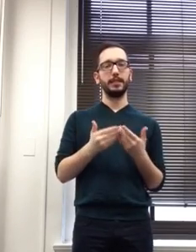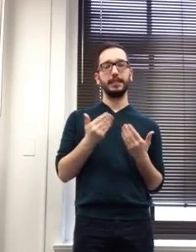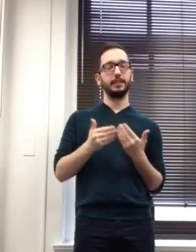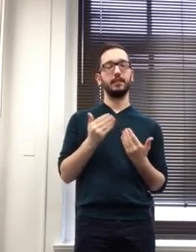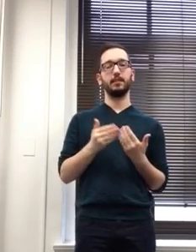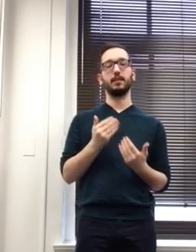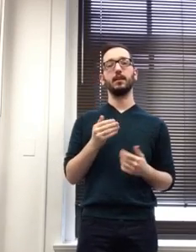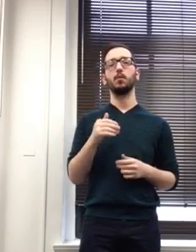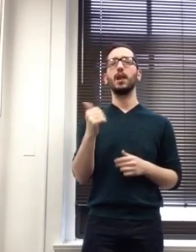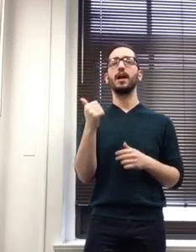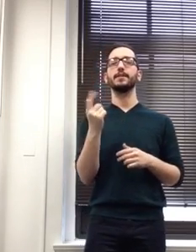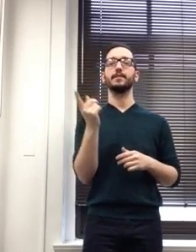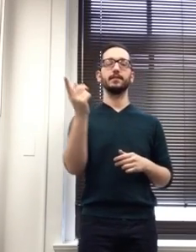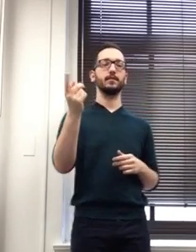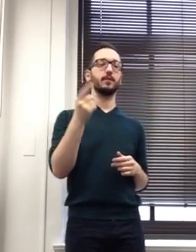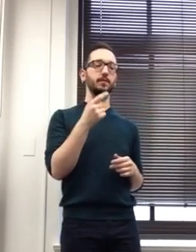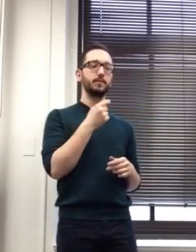Okay, you hear what he said? Say it again.